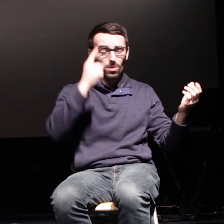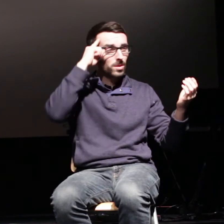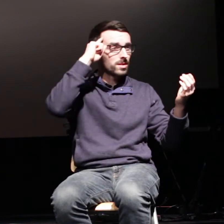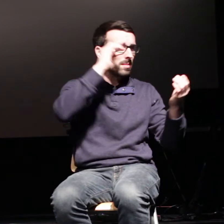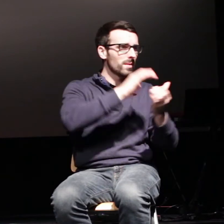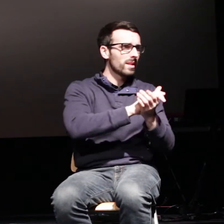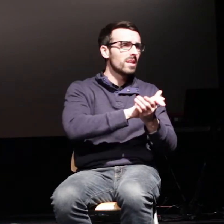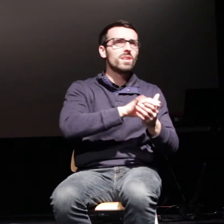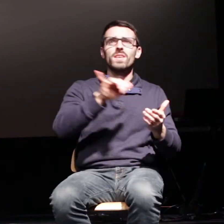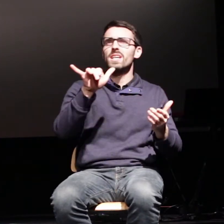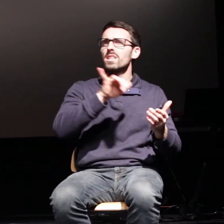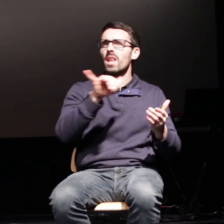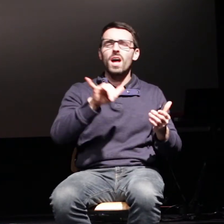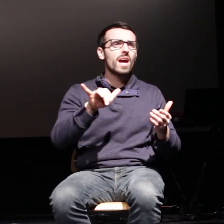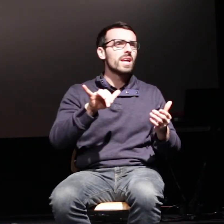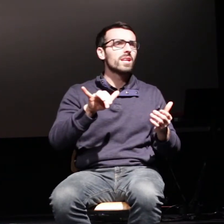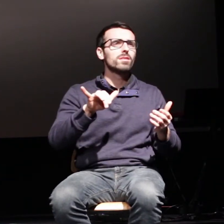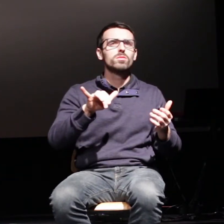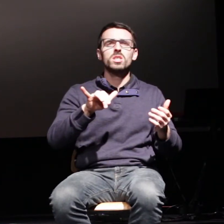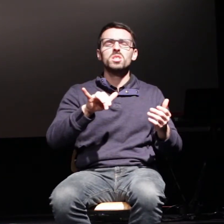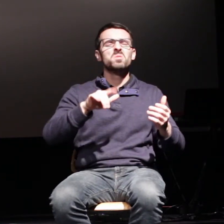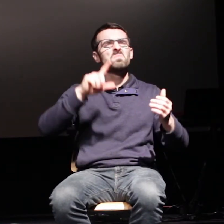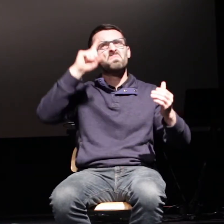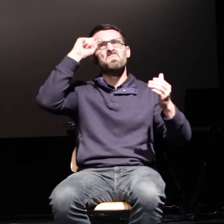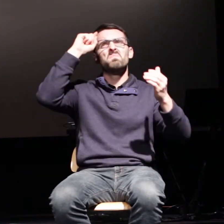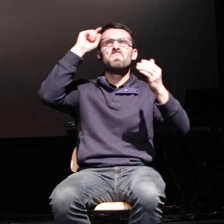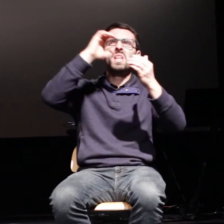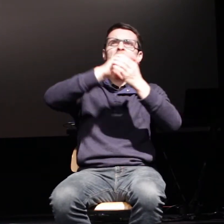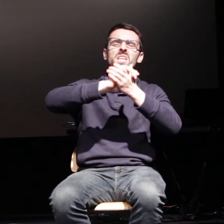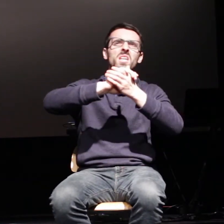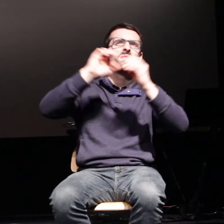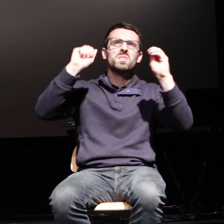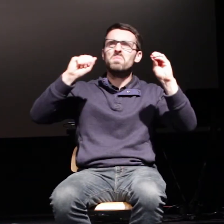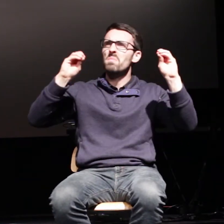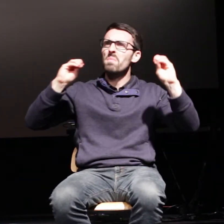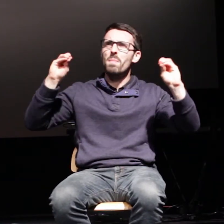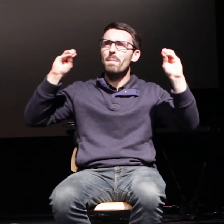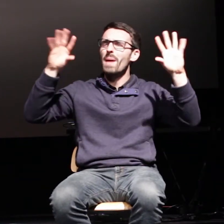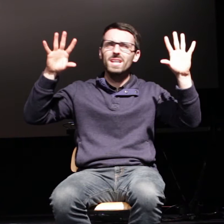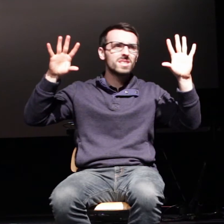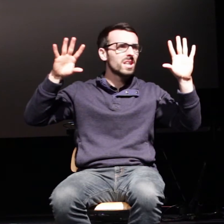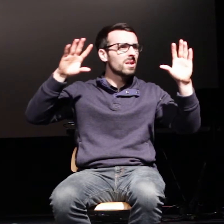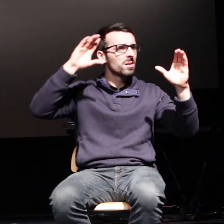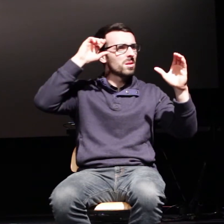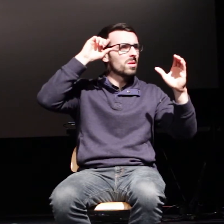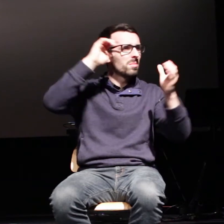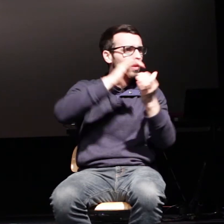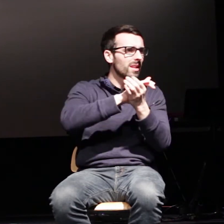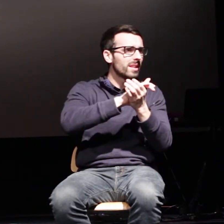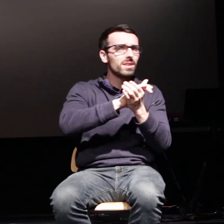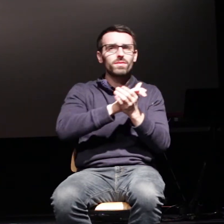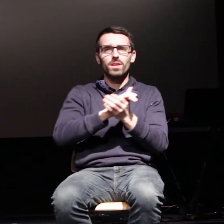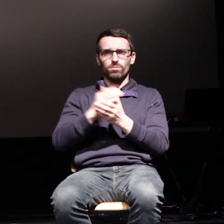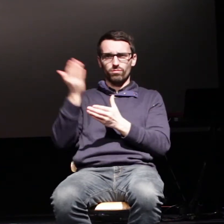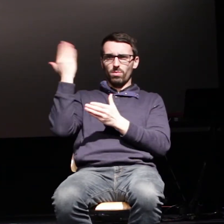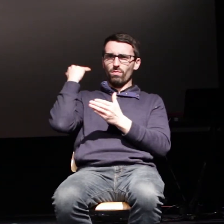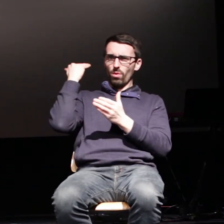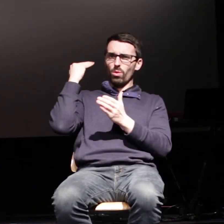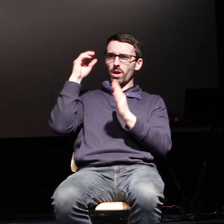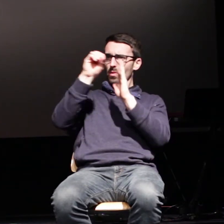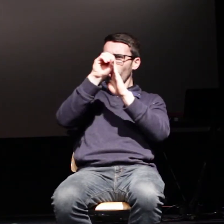this superstitious belief. There's a passage in the Old Testament in the prophet Micah, and what it says is that